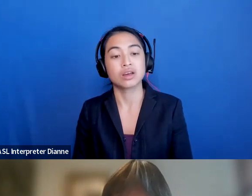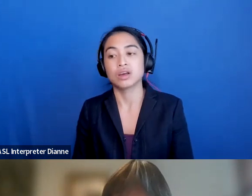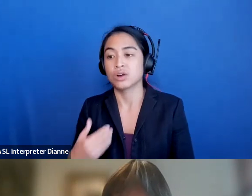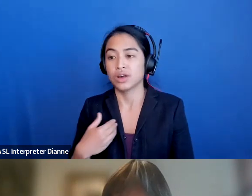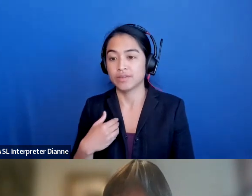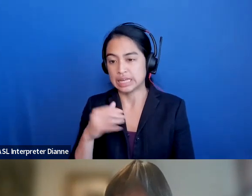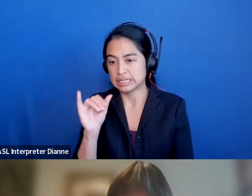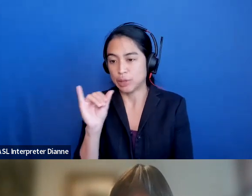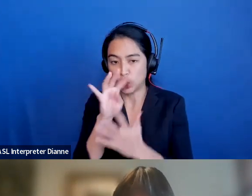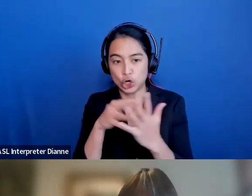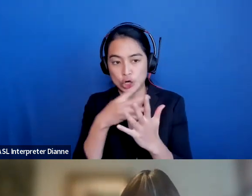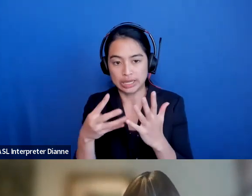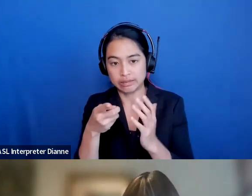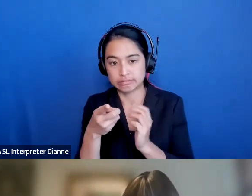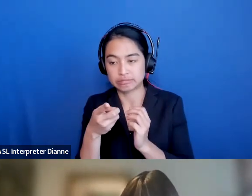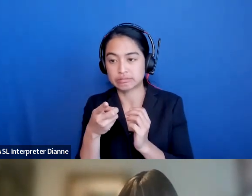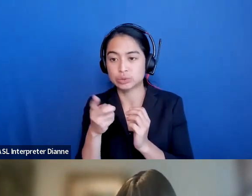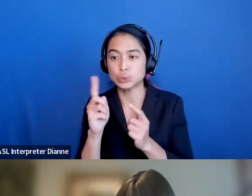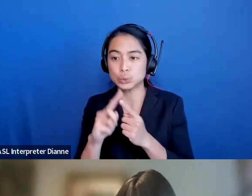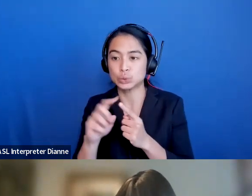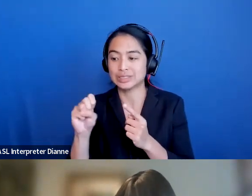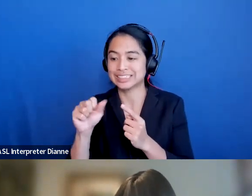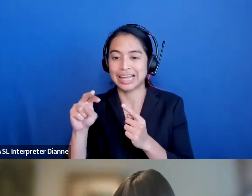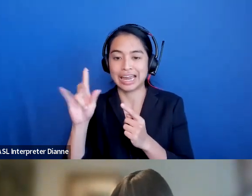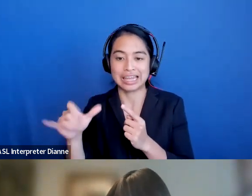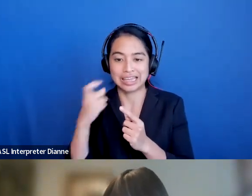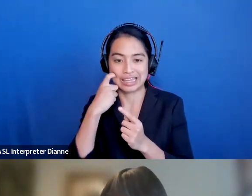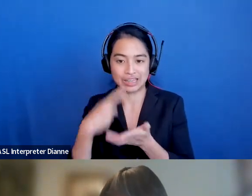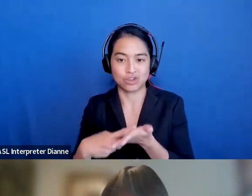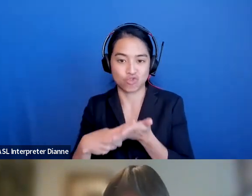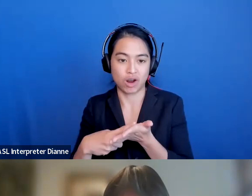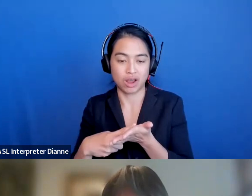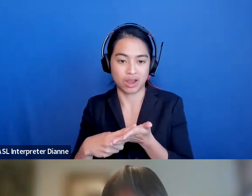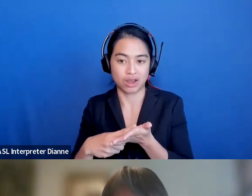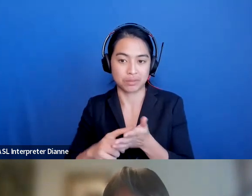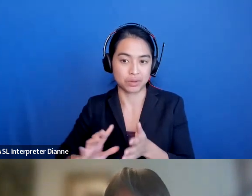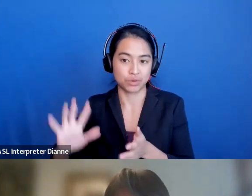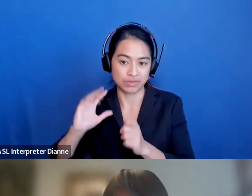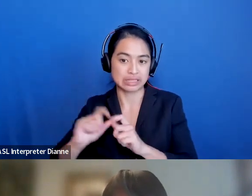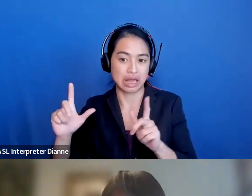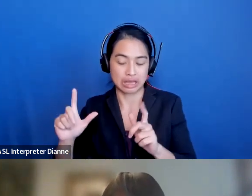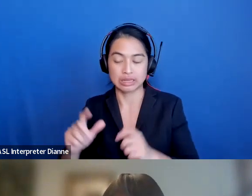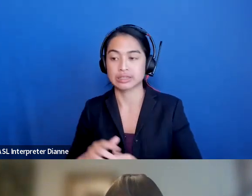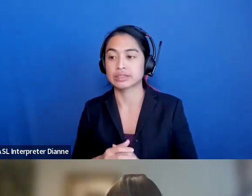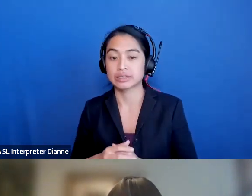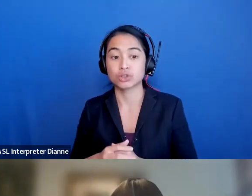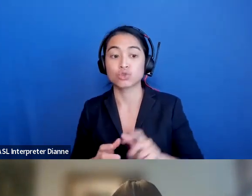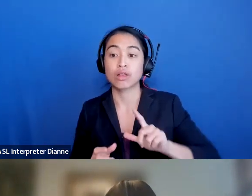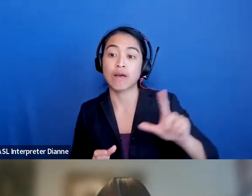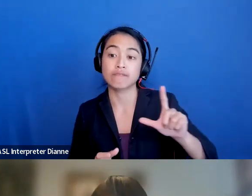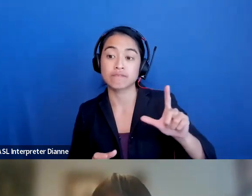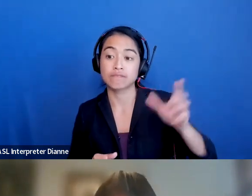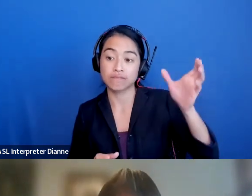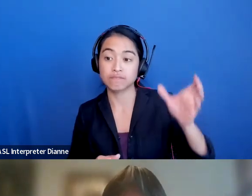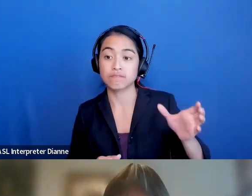grid on this slide to what Sandy described in one of the other previous slides. To the left,